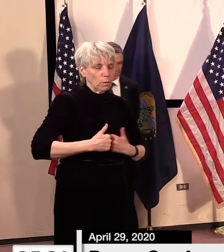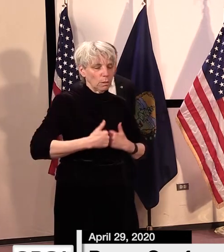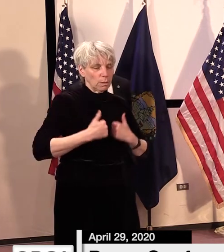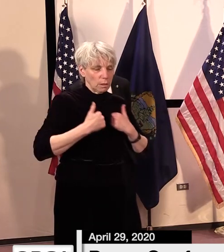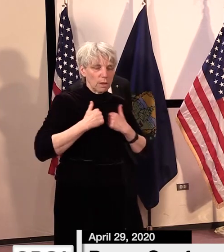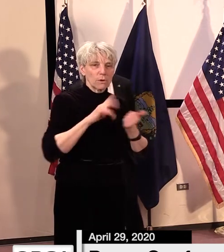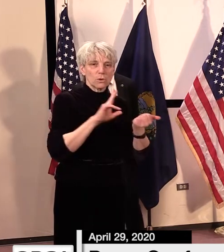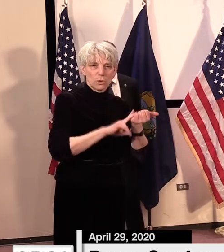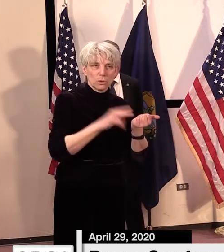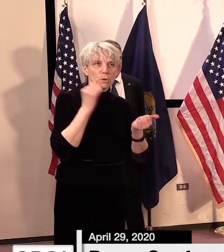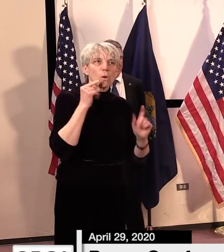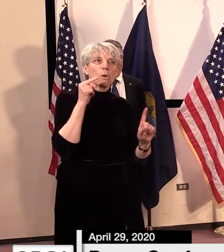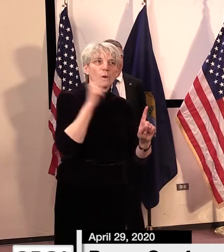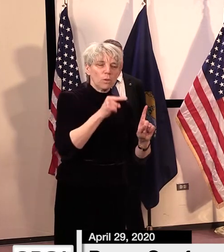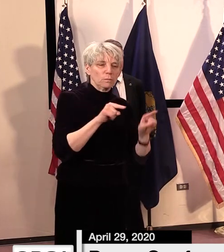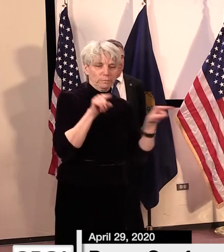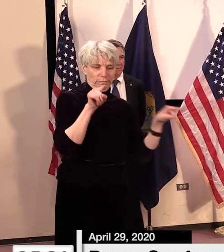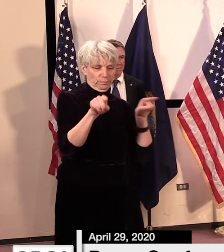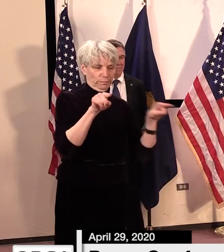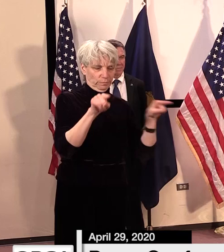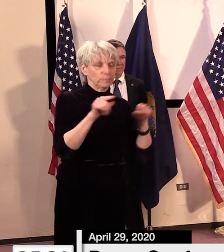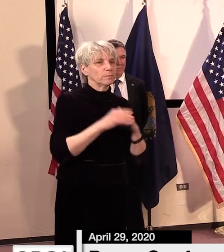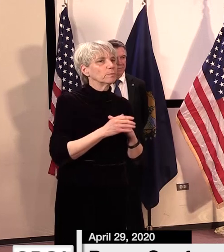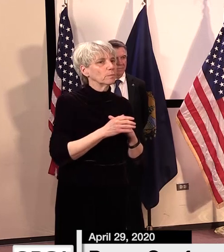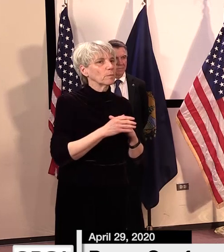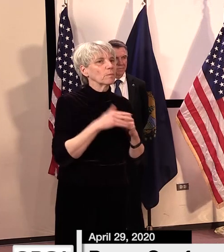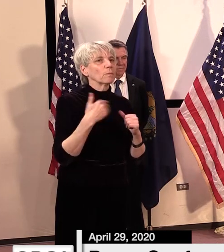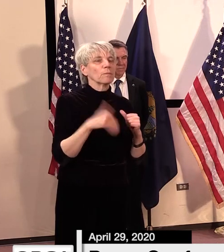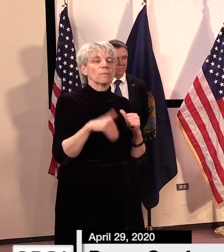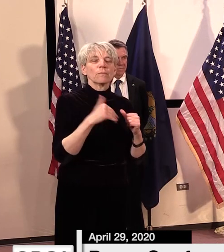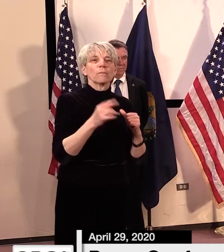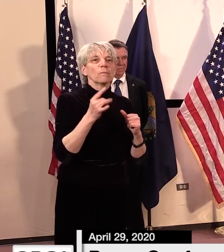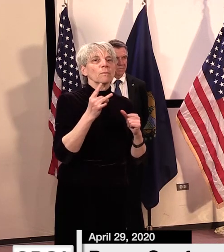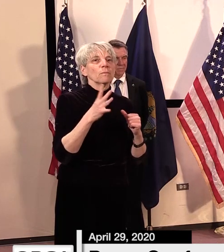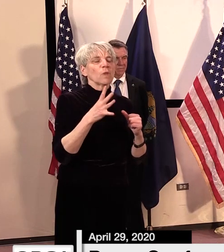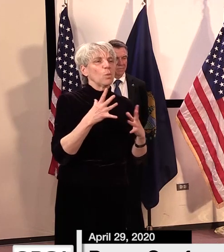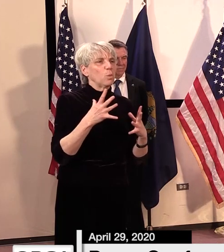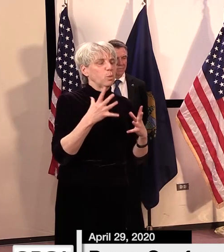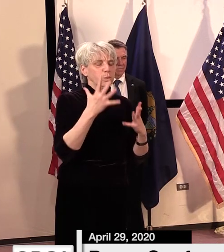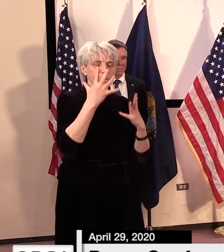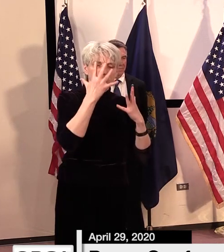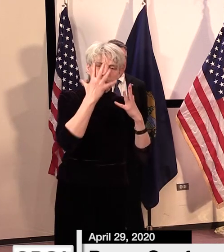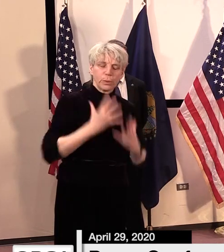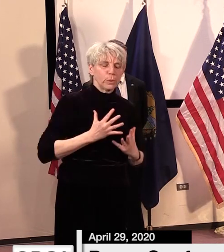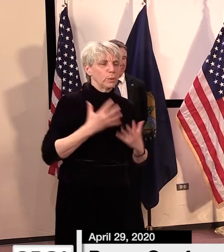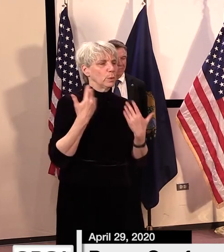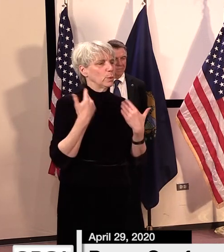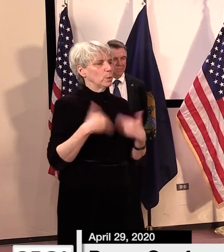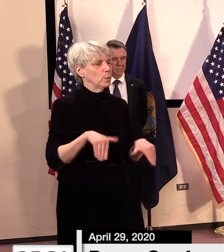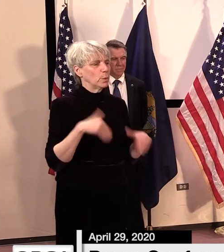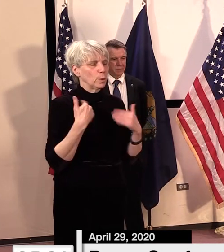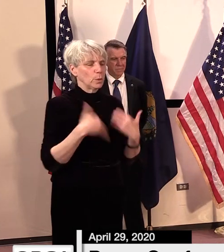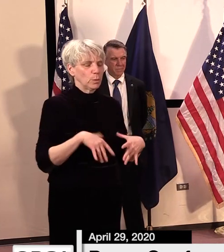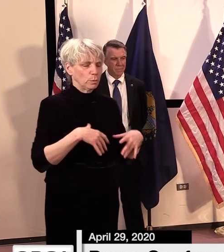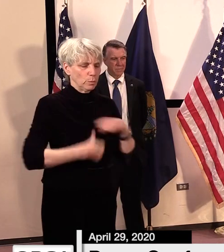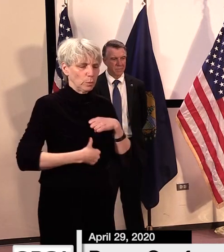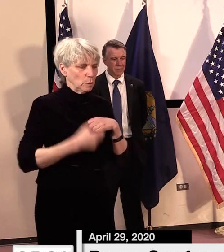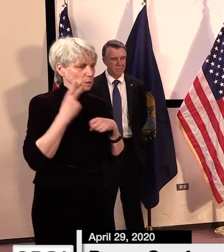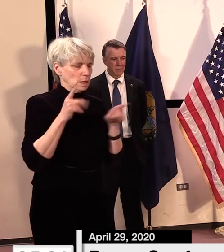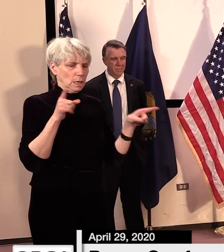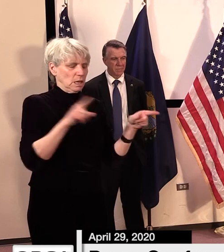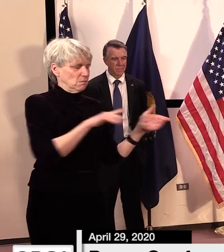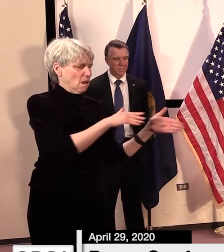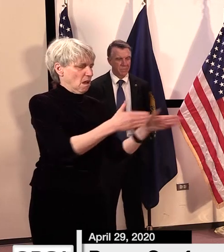nursing home facilities certainly is significant, and that's a tragic outcome of this COVID epidemic.